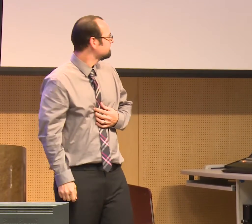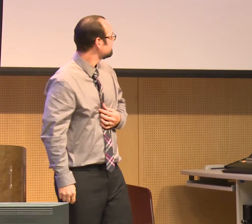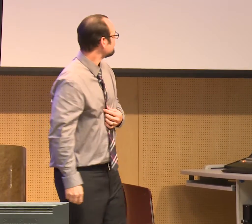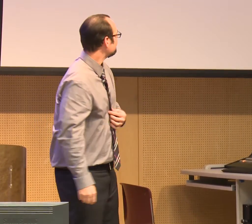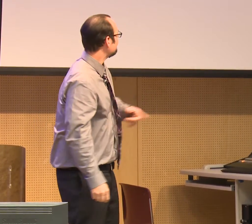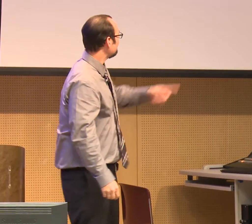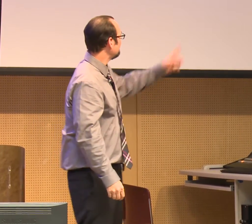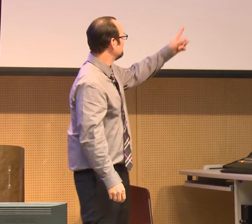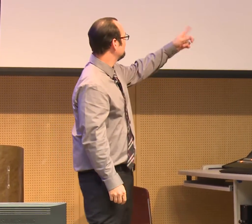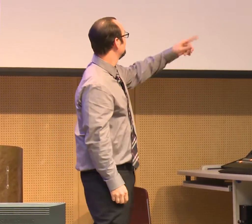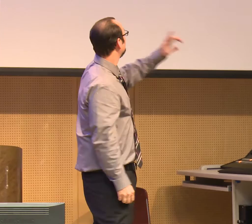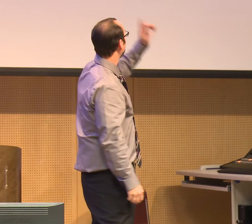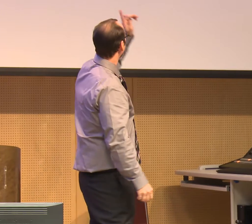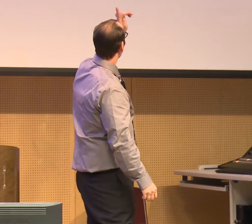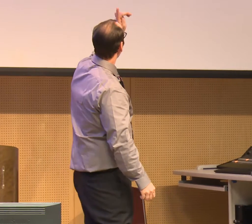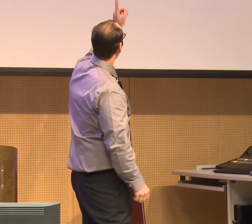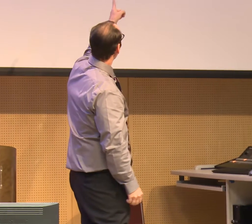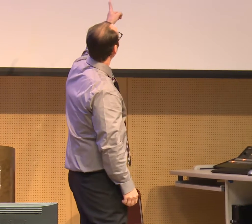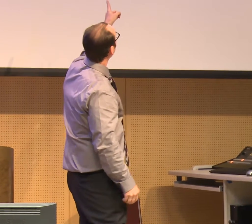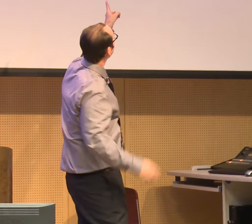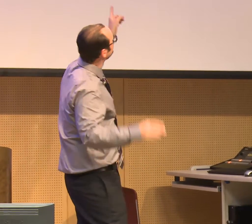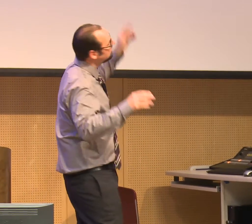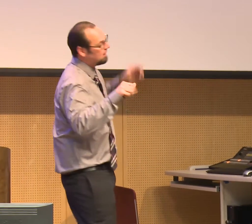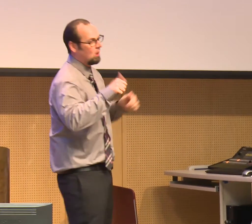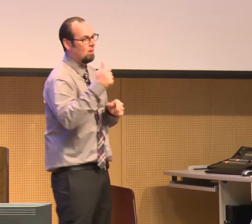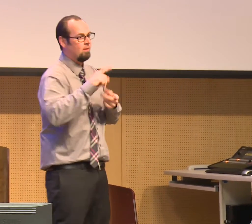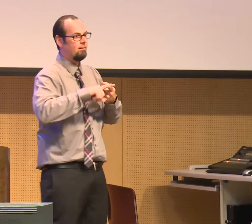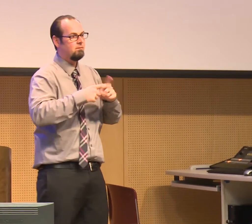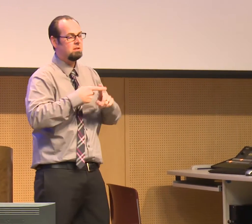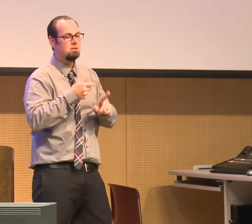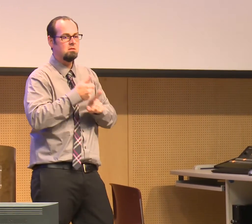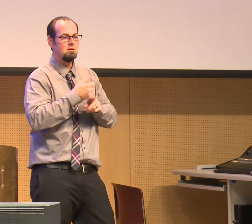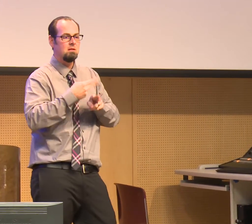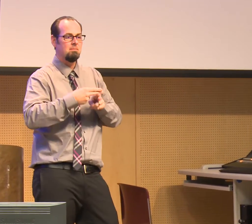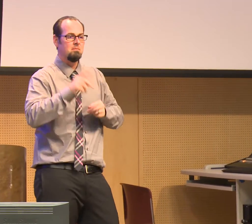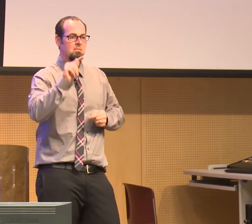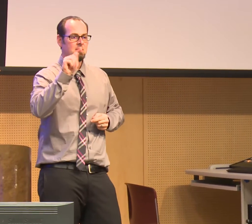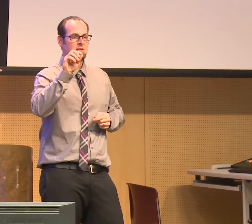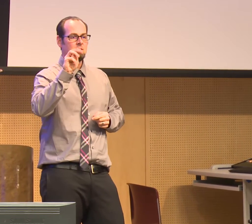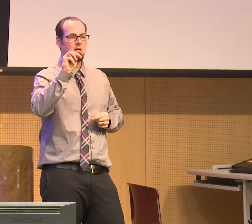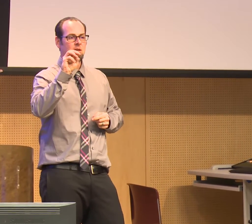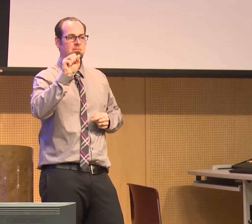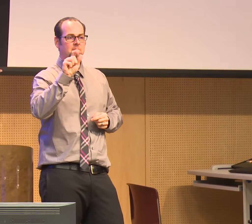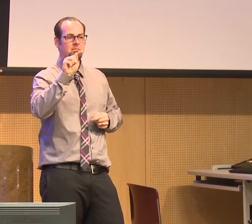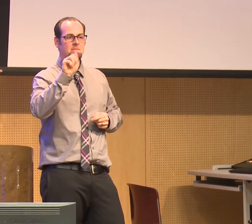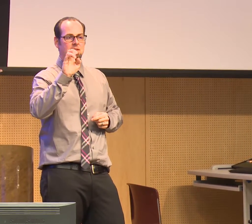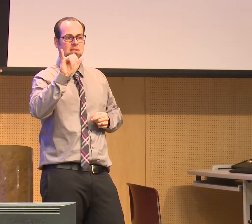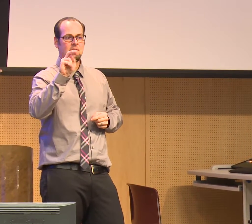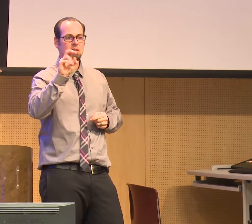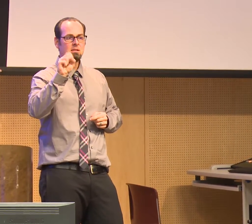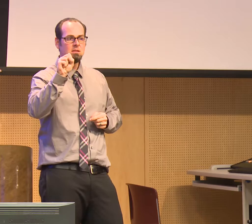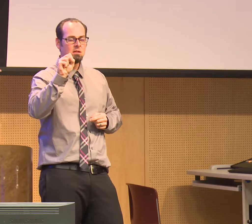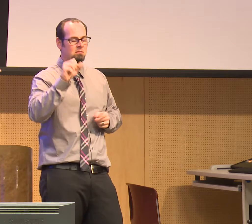me. This other man, his name is Tom Steins.